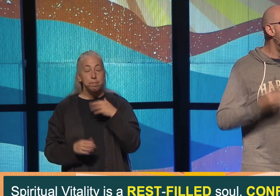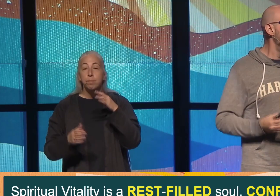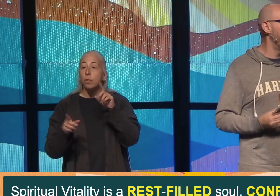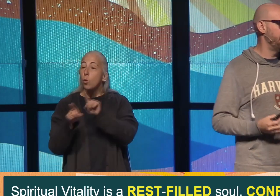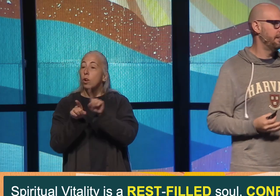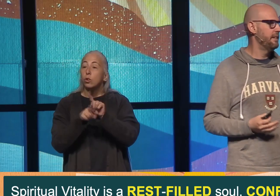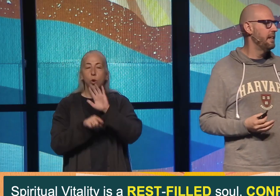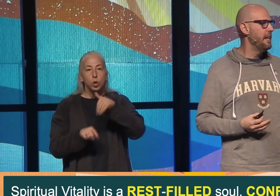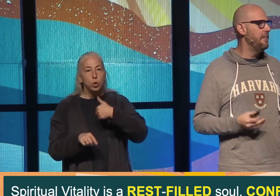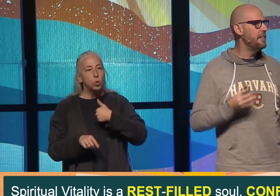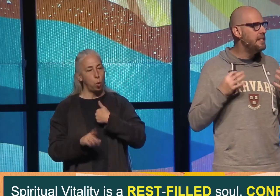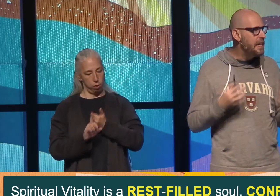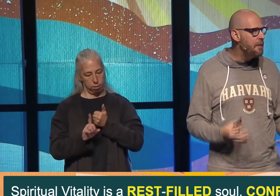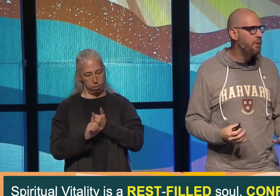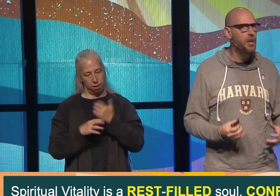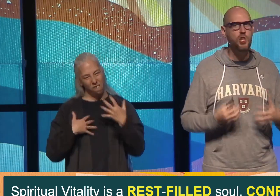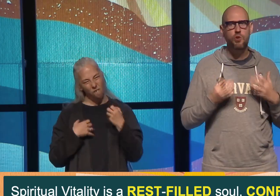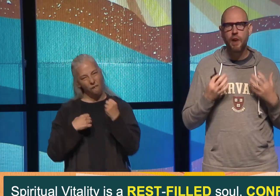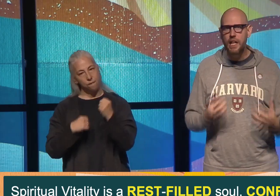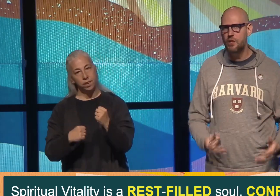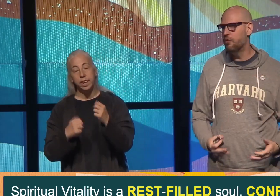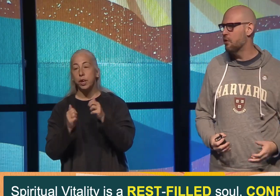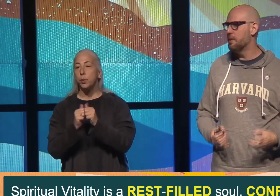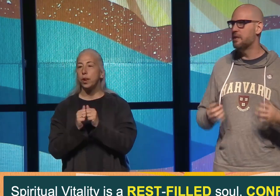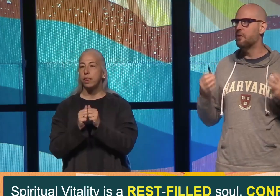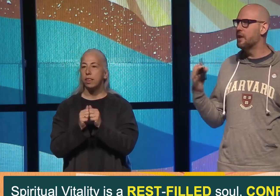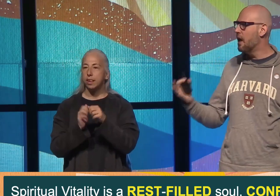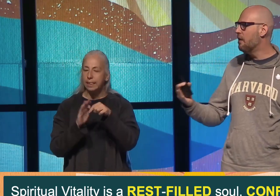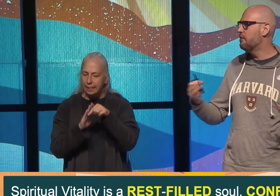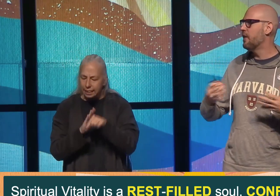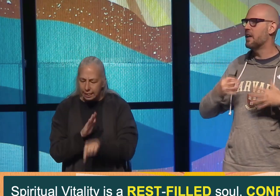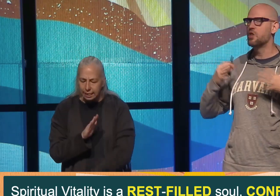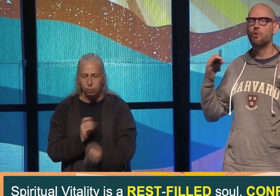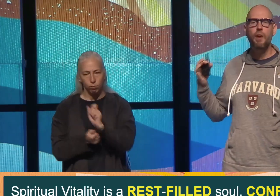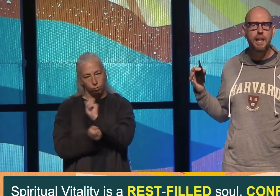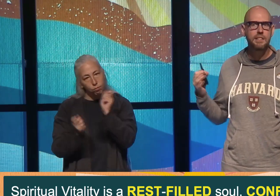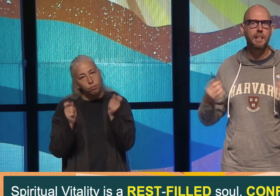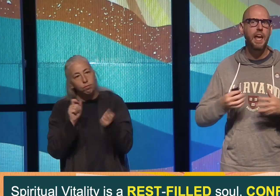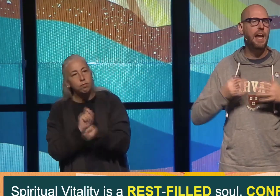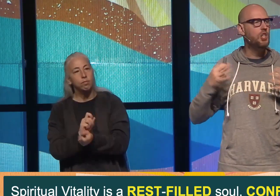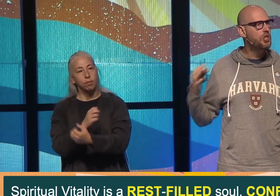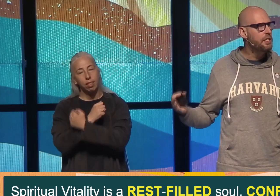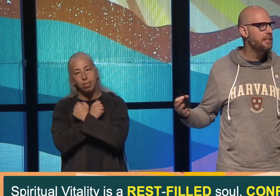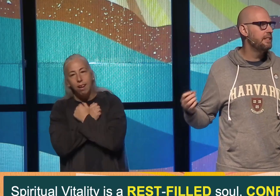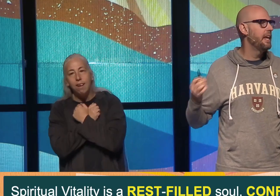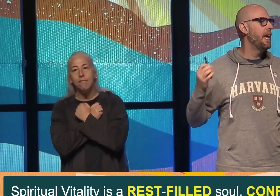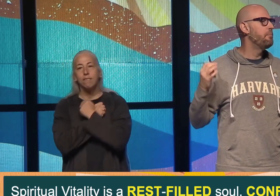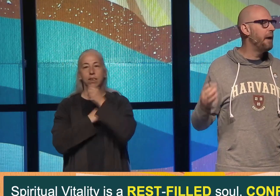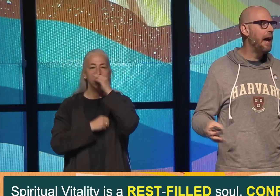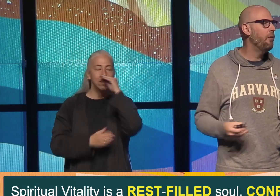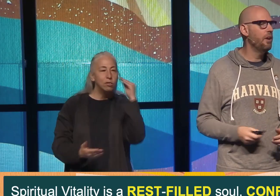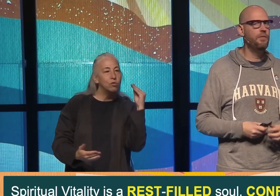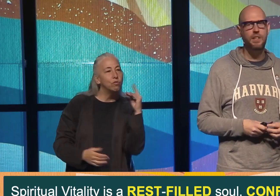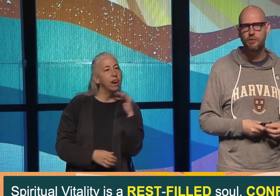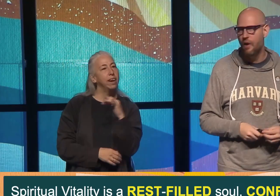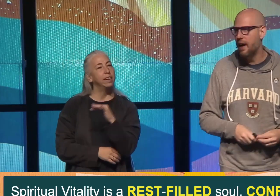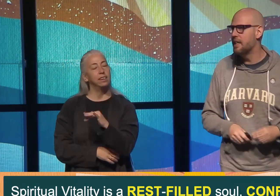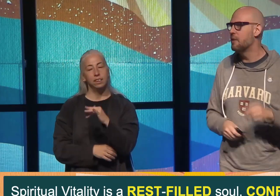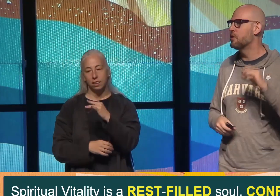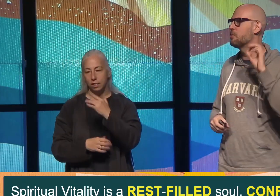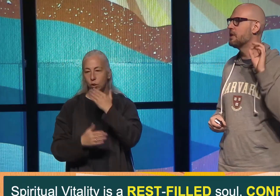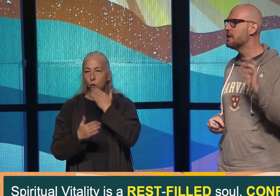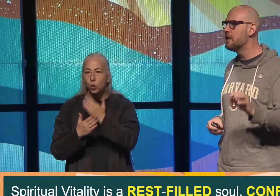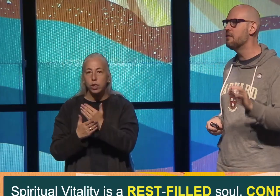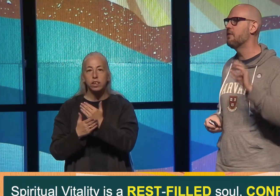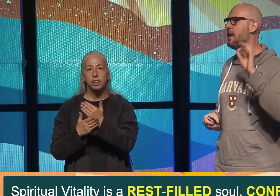that is confident in the deep, transformative love and grace and goodness and power of the